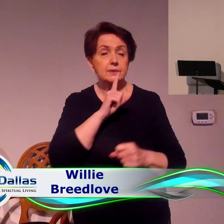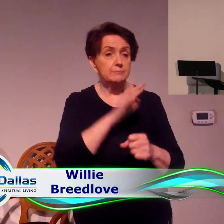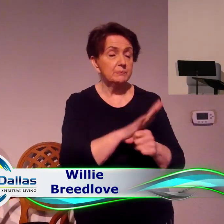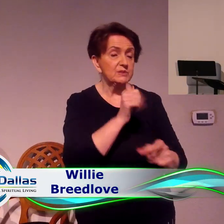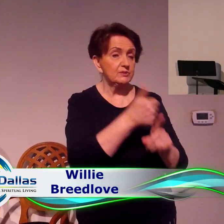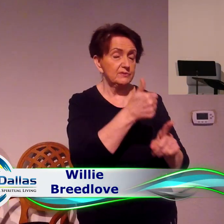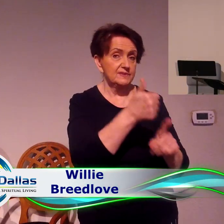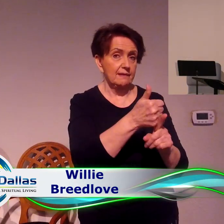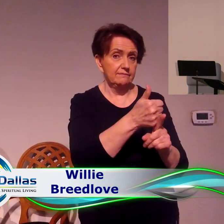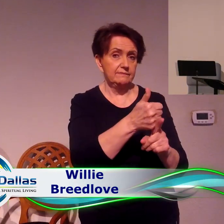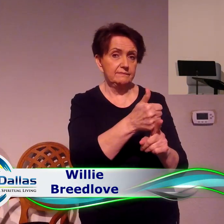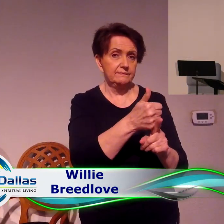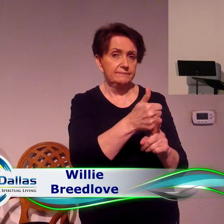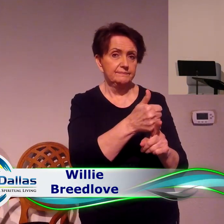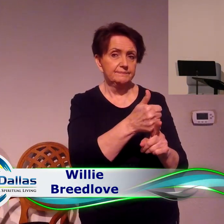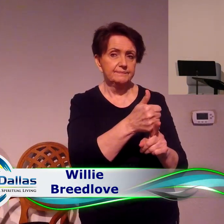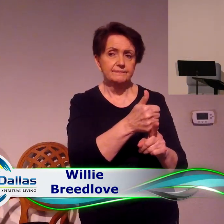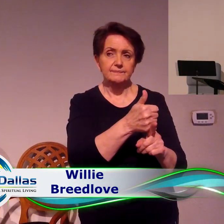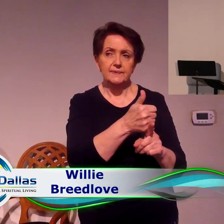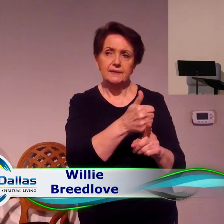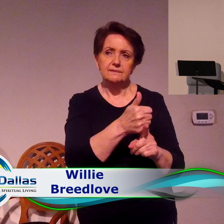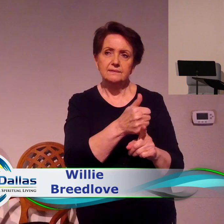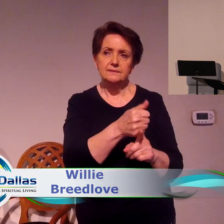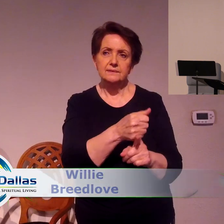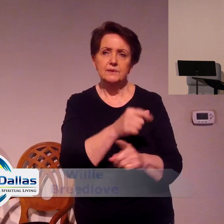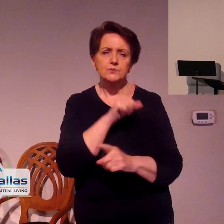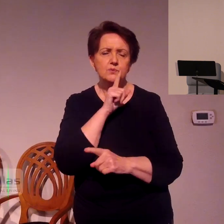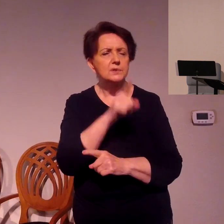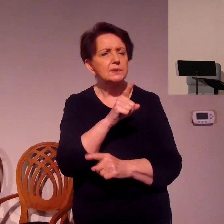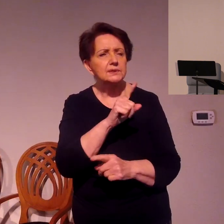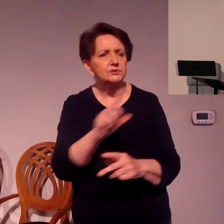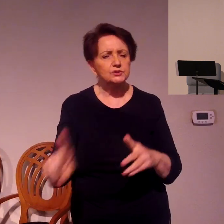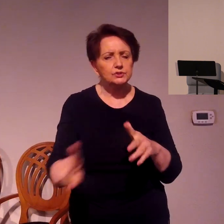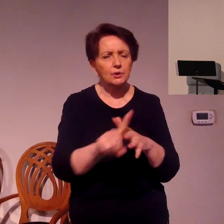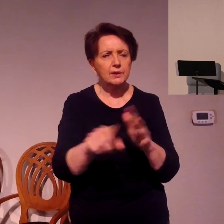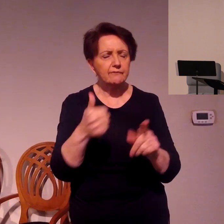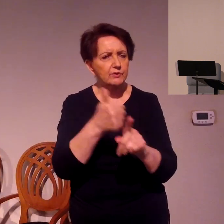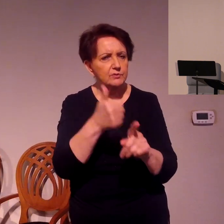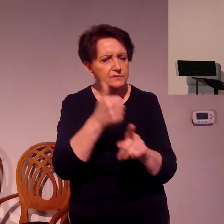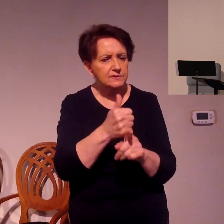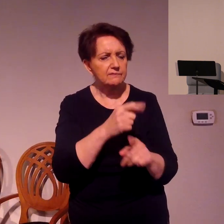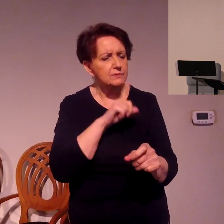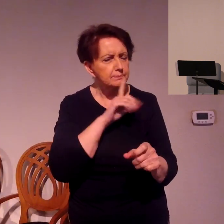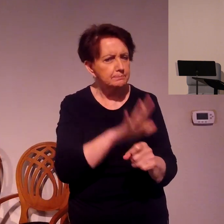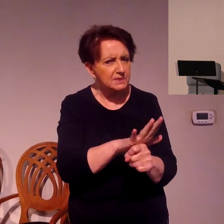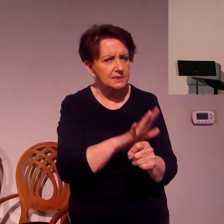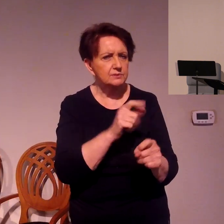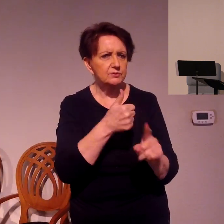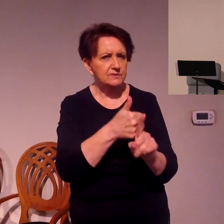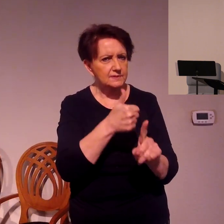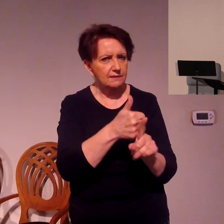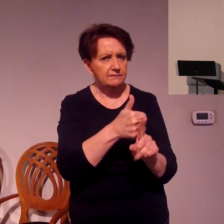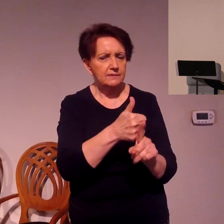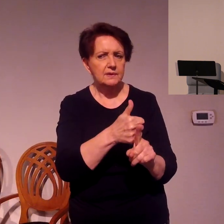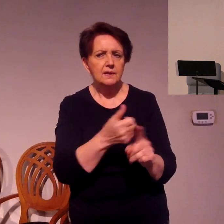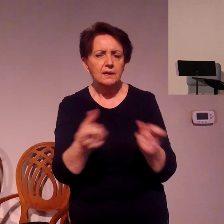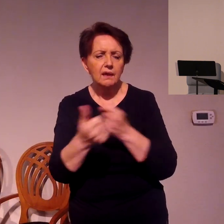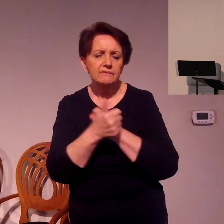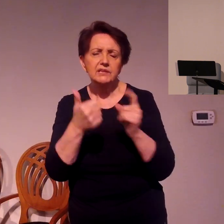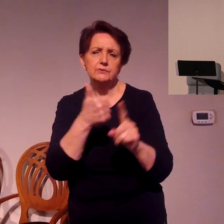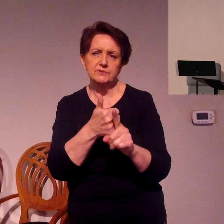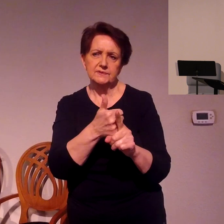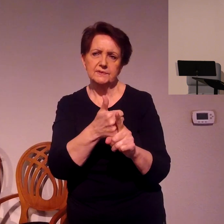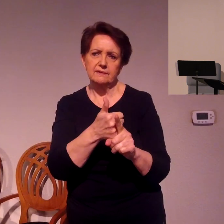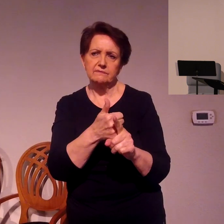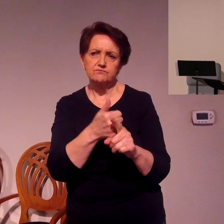ourselves. That truly showing up for ourselves, being committed to ourselves, being committed to loving ourselves